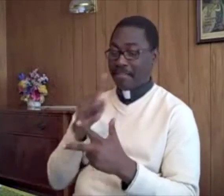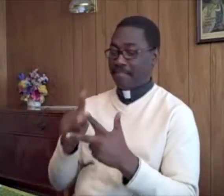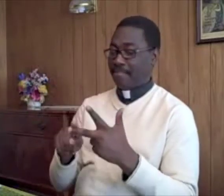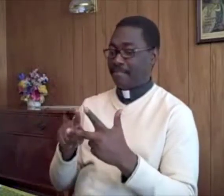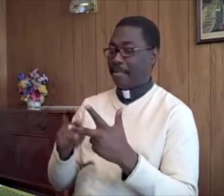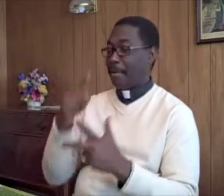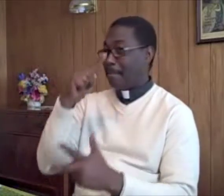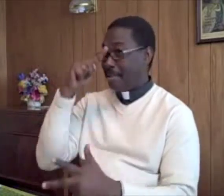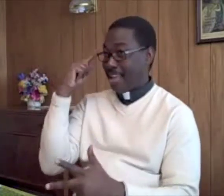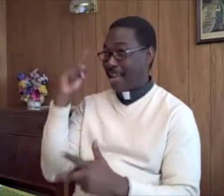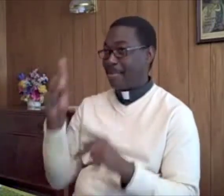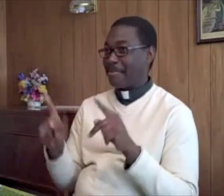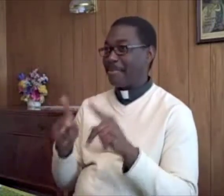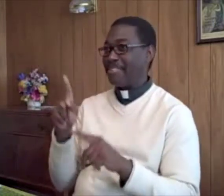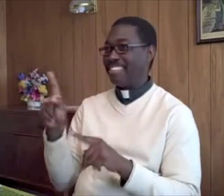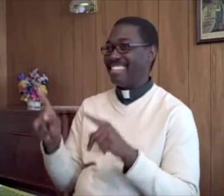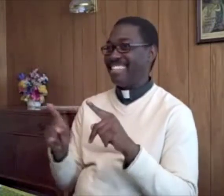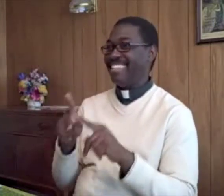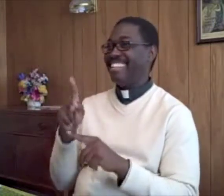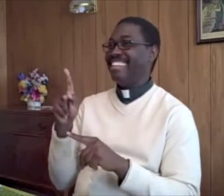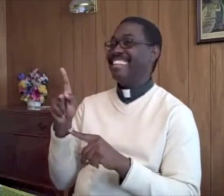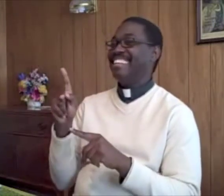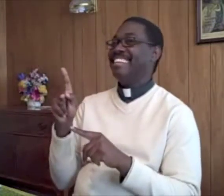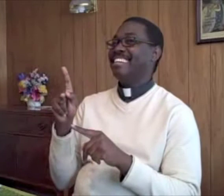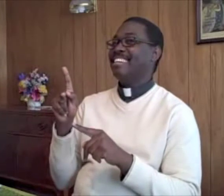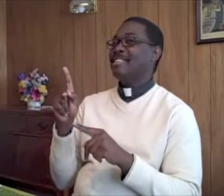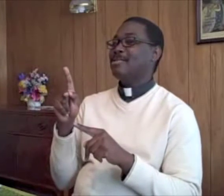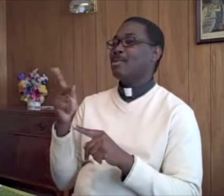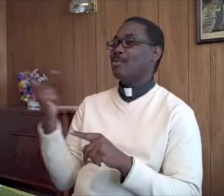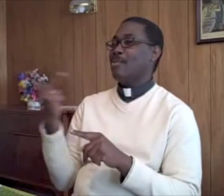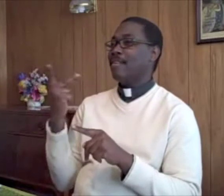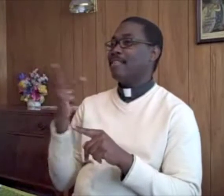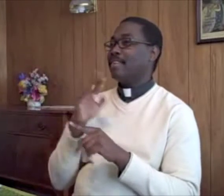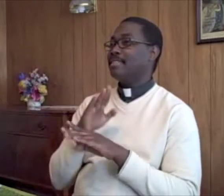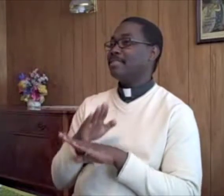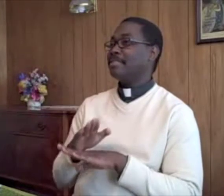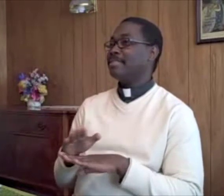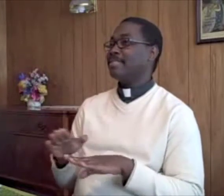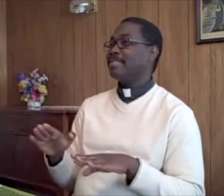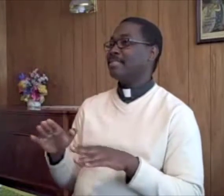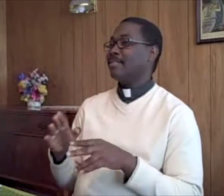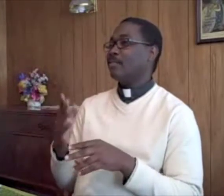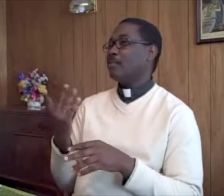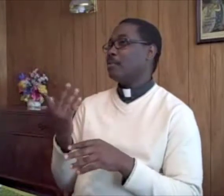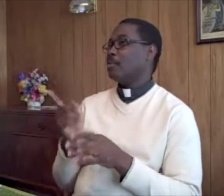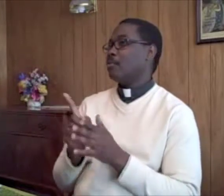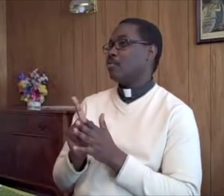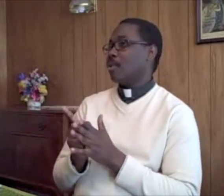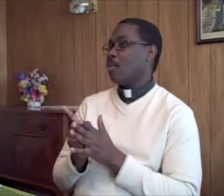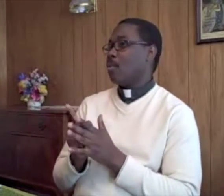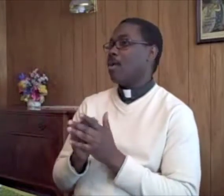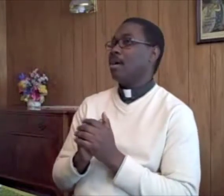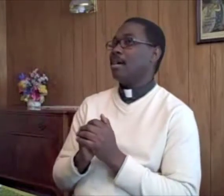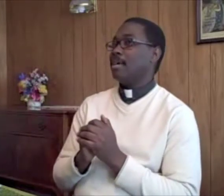and black people. And then we both sat there in utter silence for a few minutes and looked at each